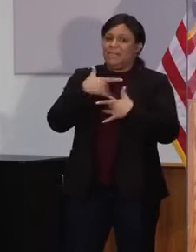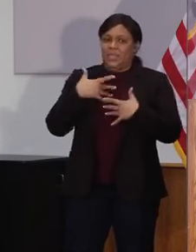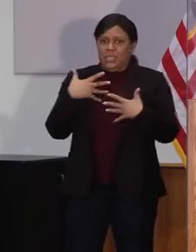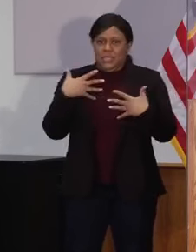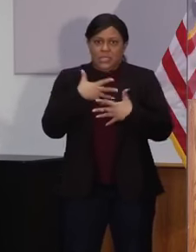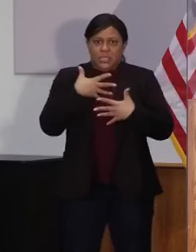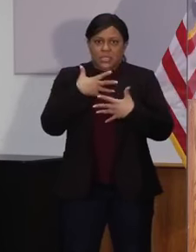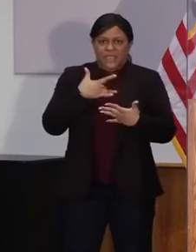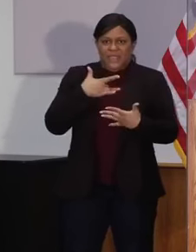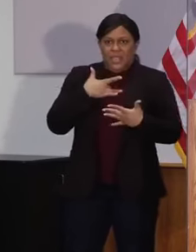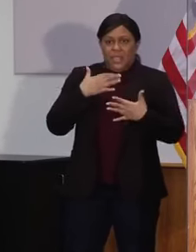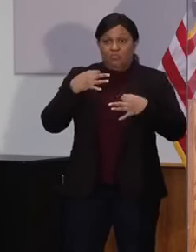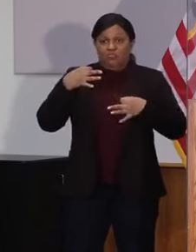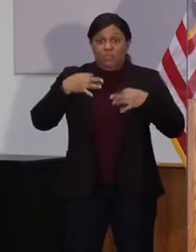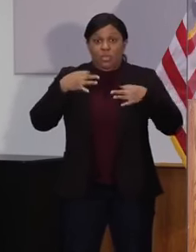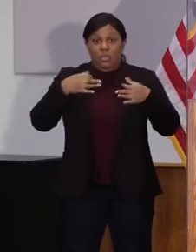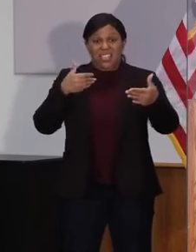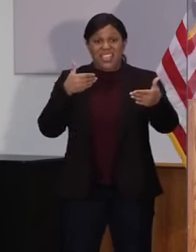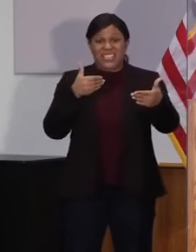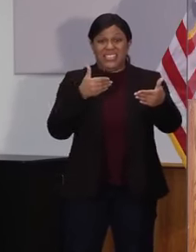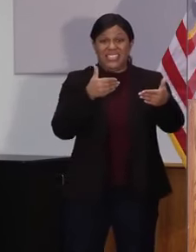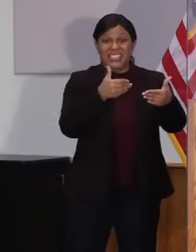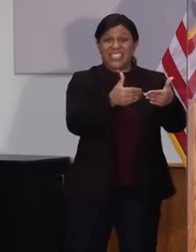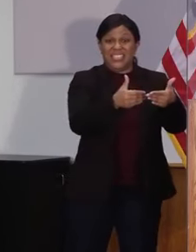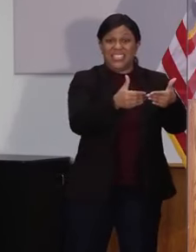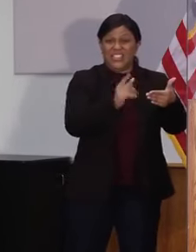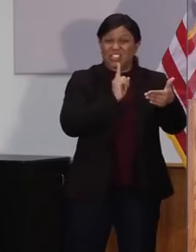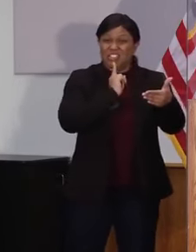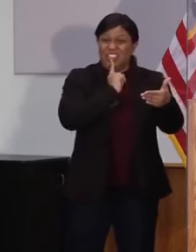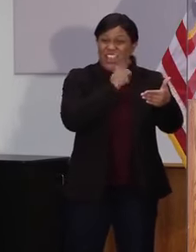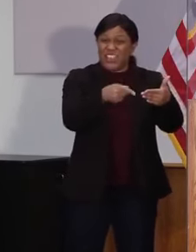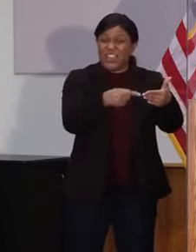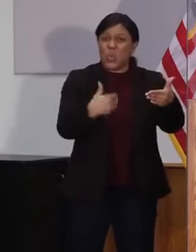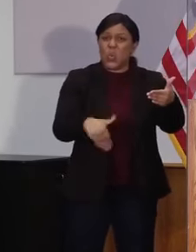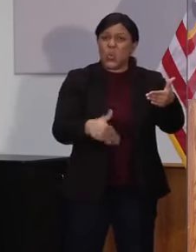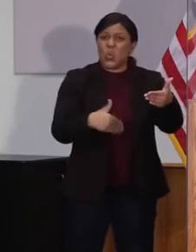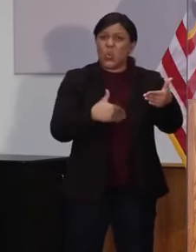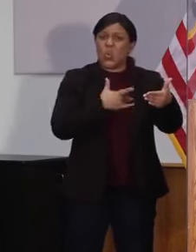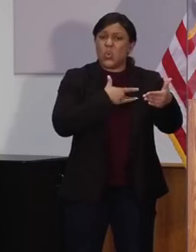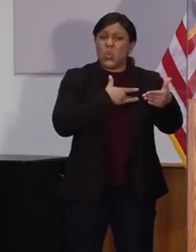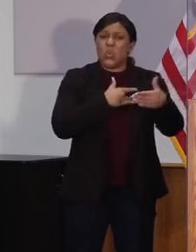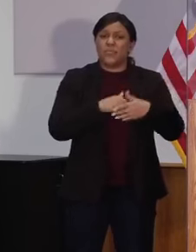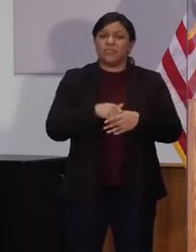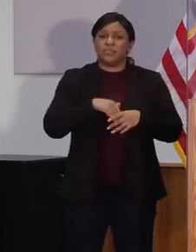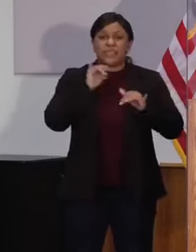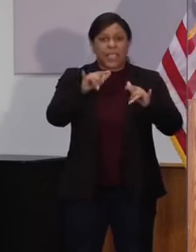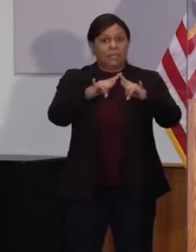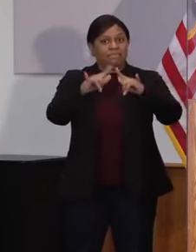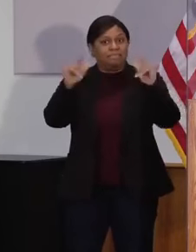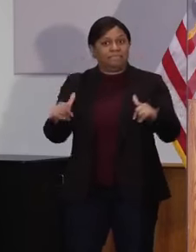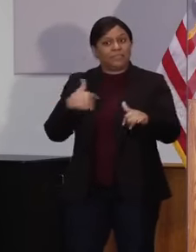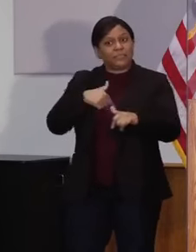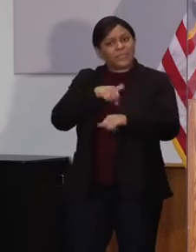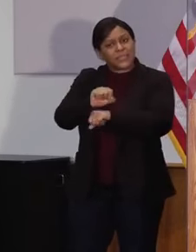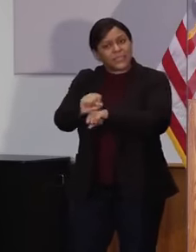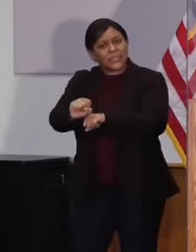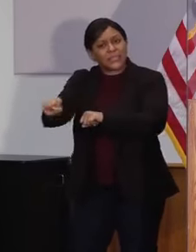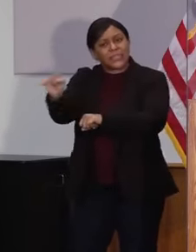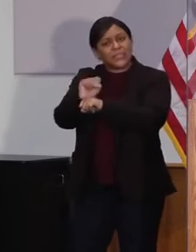are very real effects. And as the governor suggested, this comes just at the time that we're working hard to gear back up